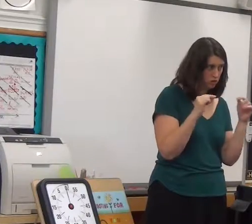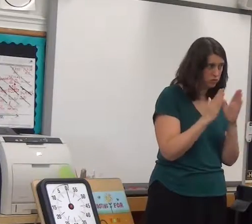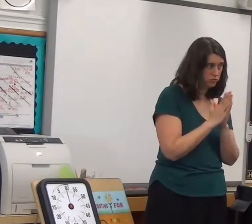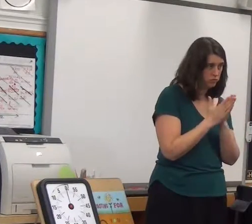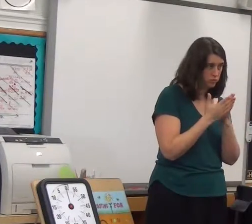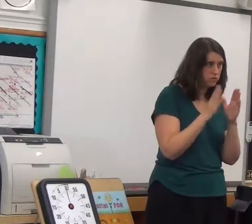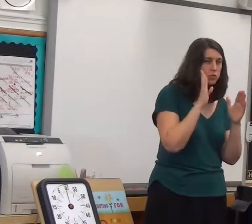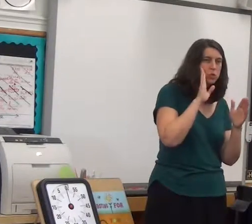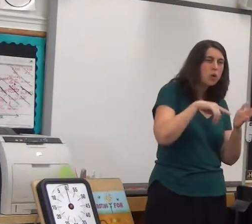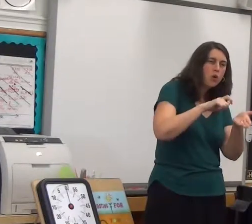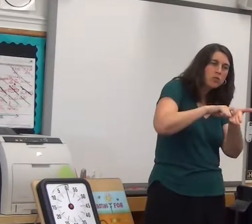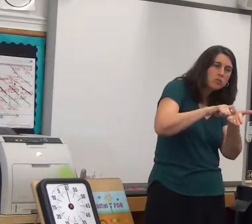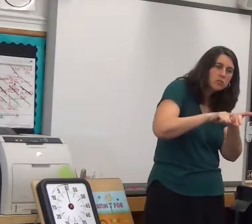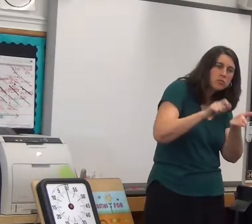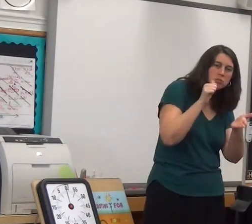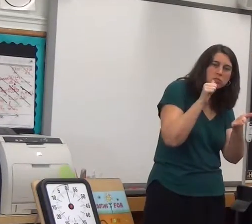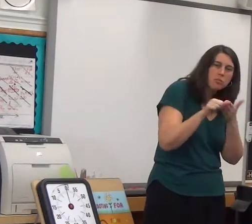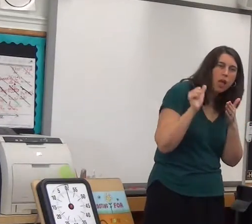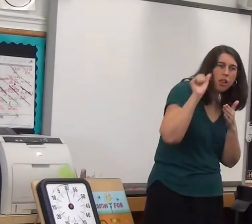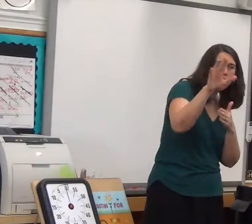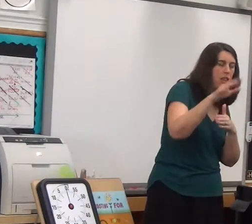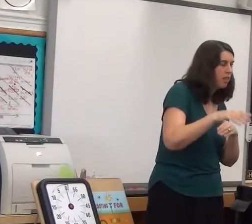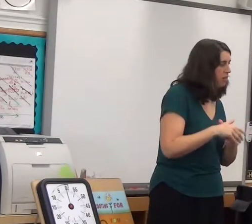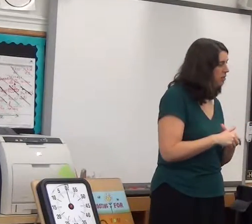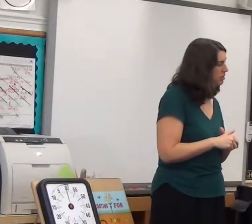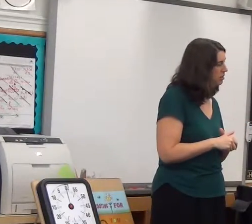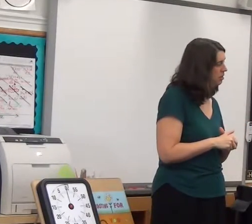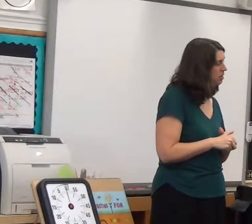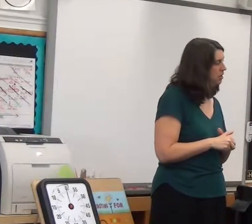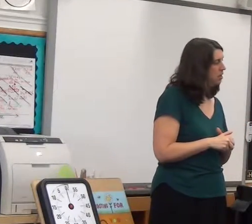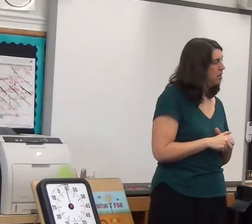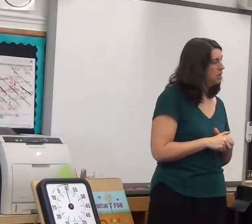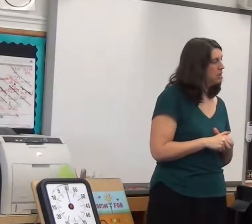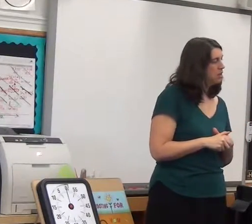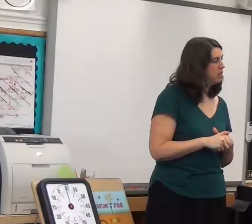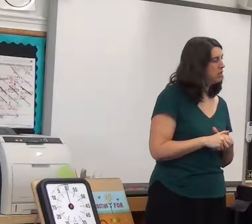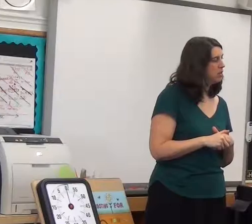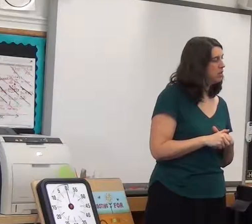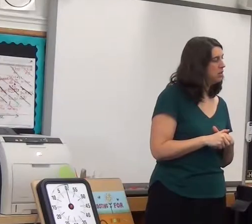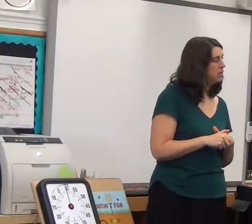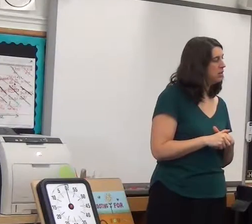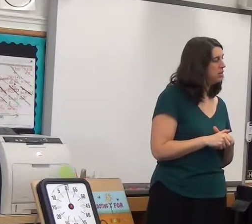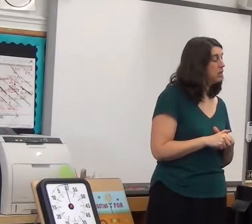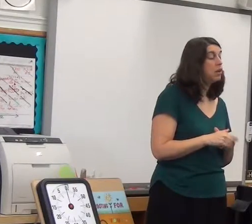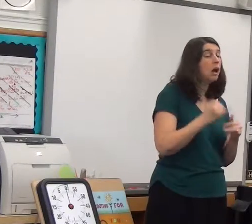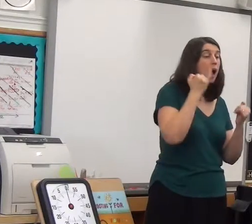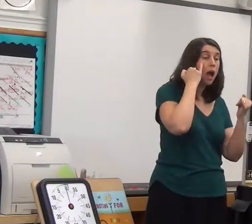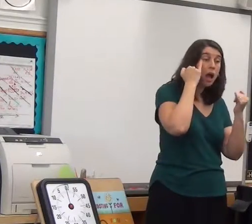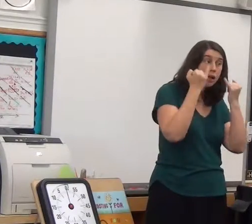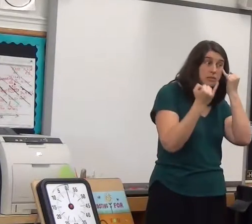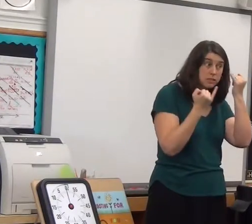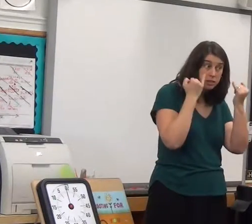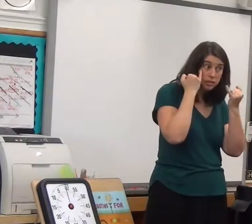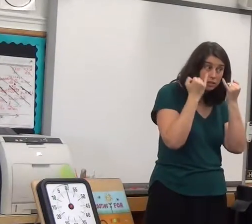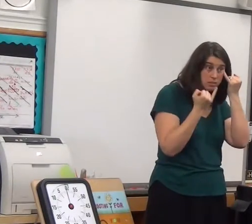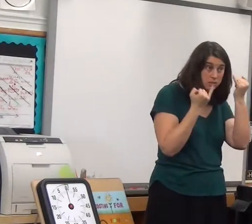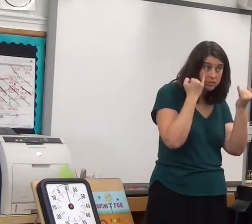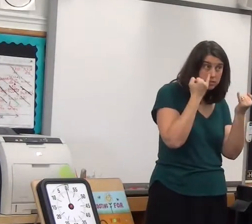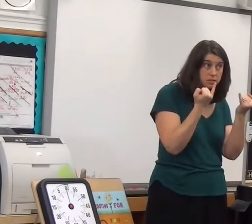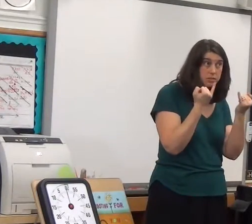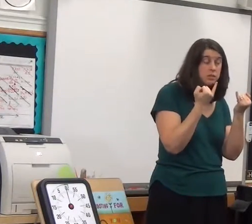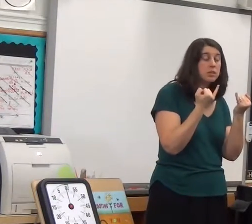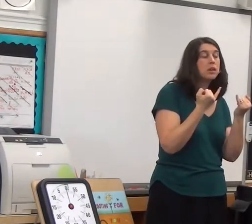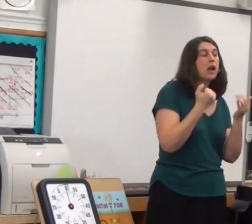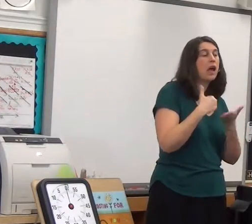Note cards. And on these note cards, I have some ideas that can help us live